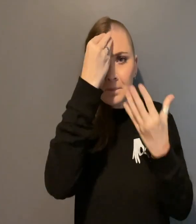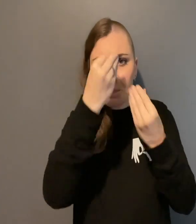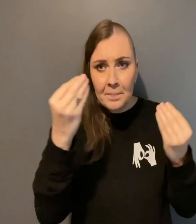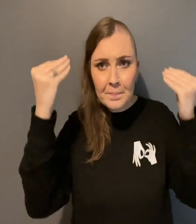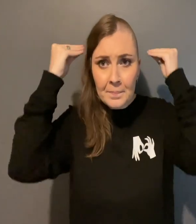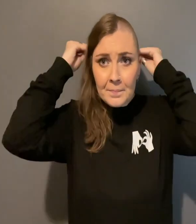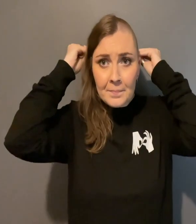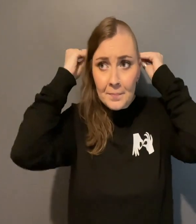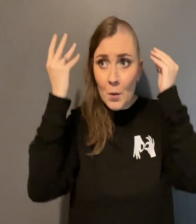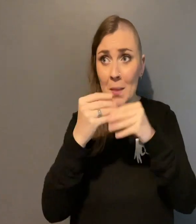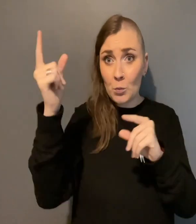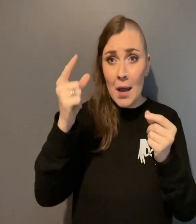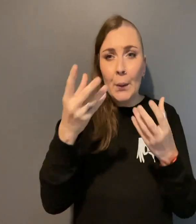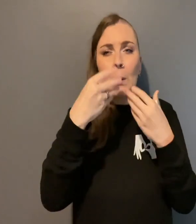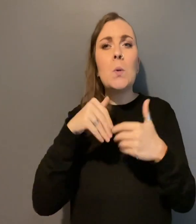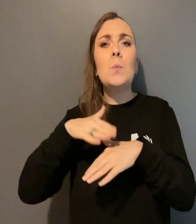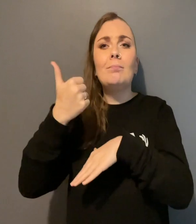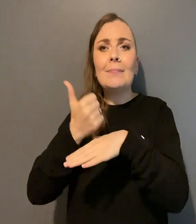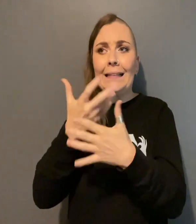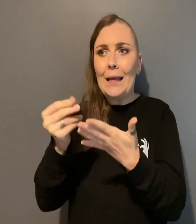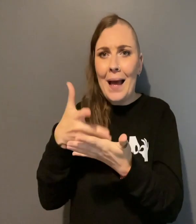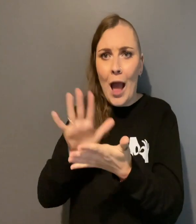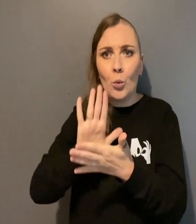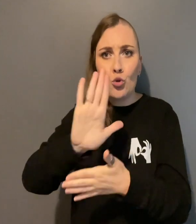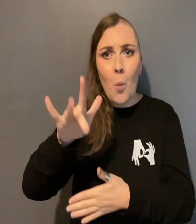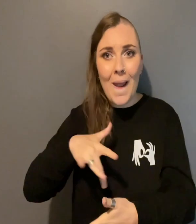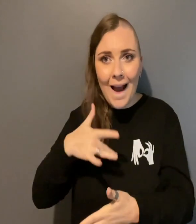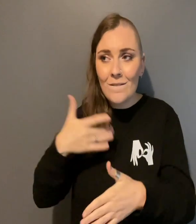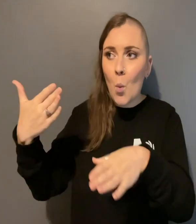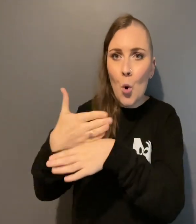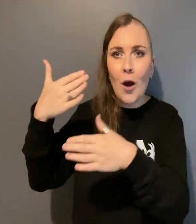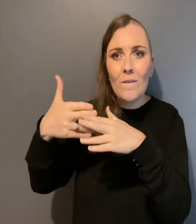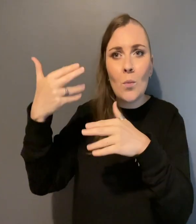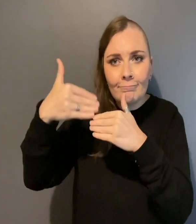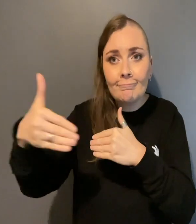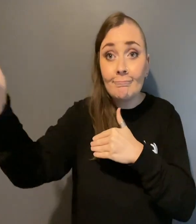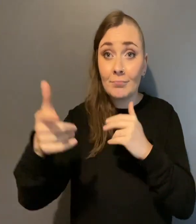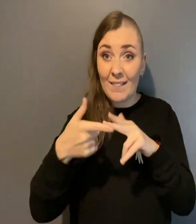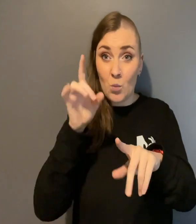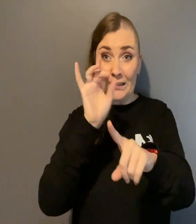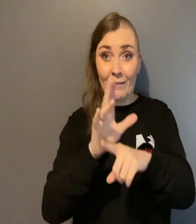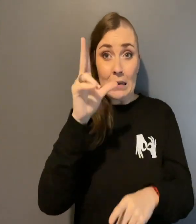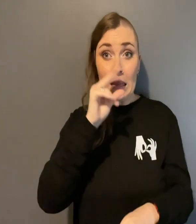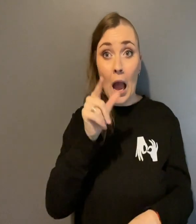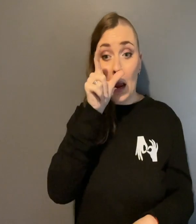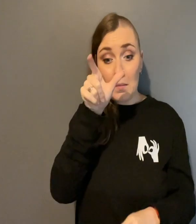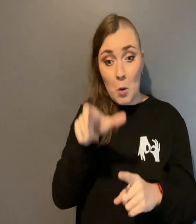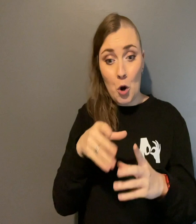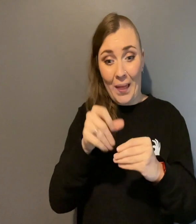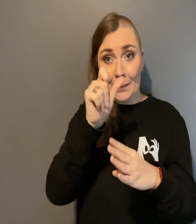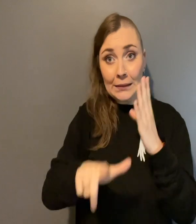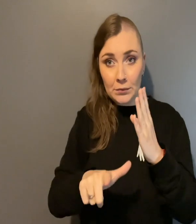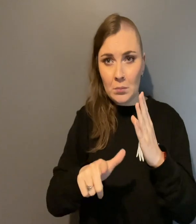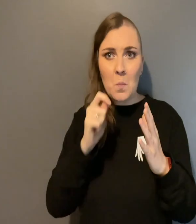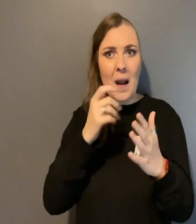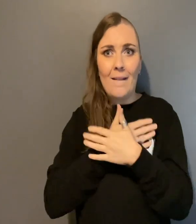with you today in these talks and implement them in some way in your life or work in the future. If you're a young person with disability, we'd love